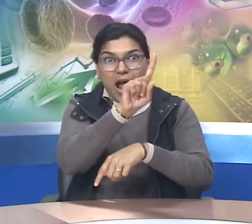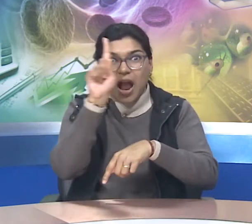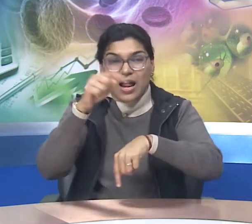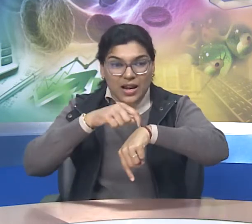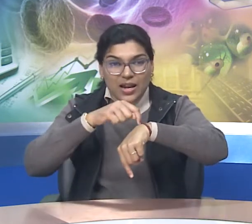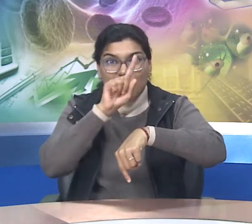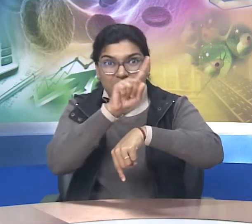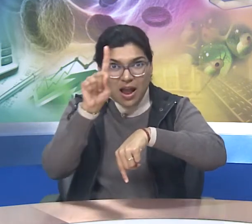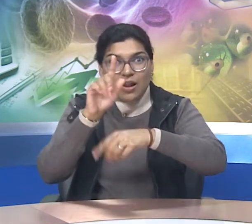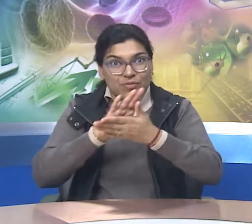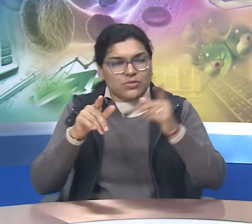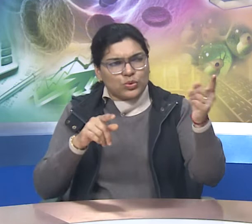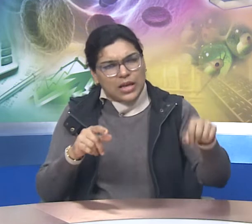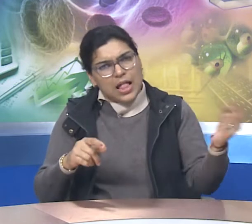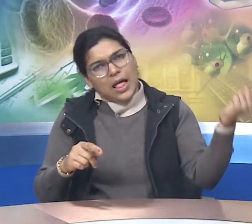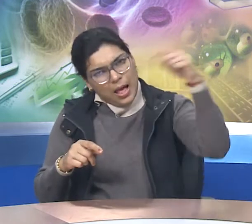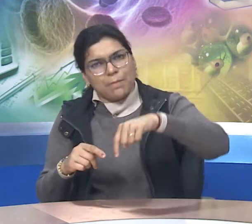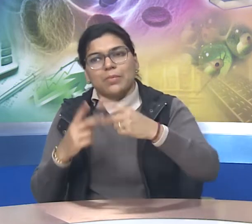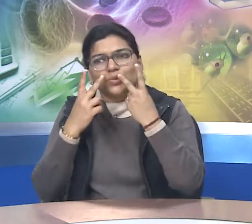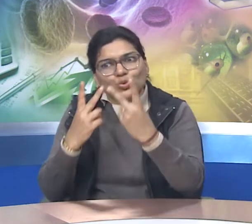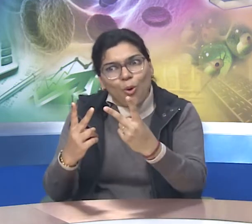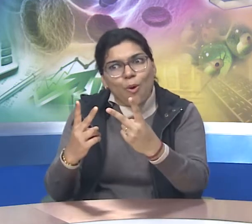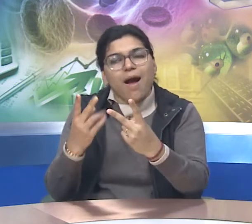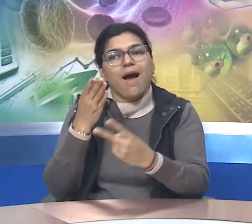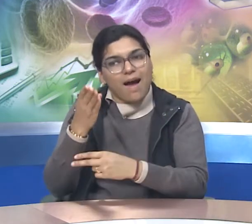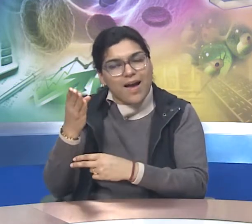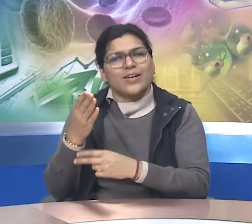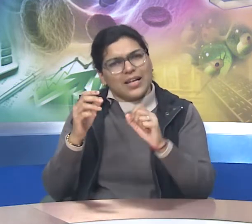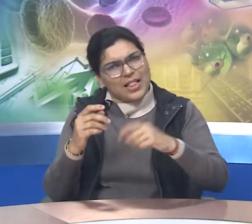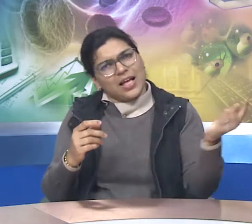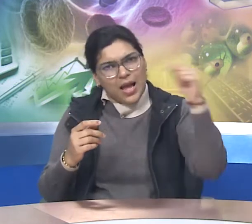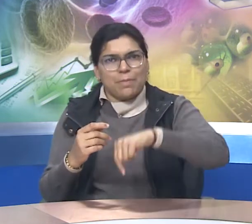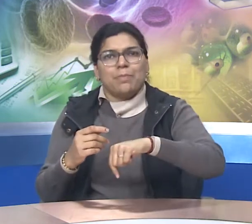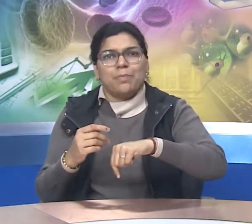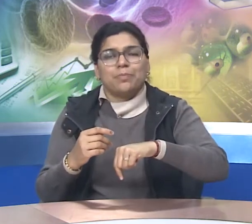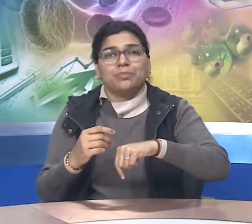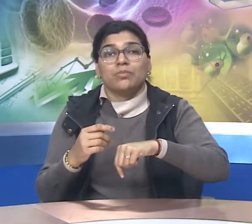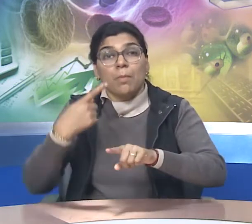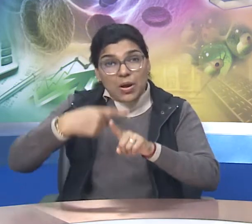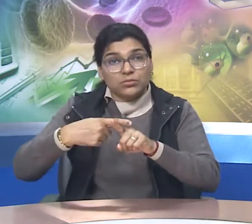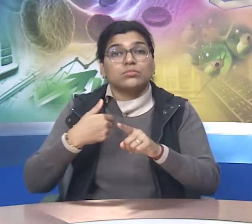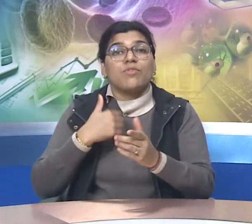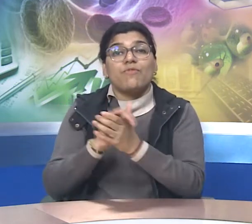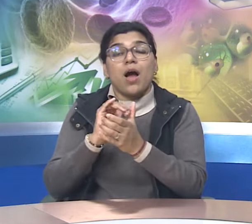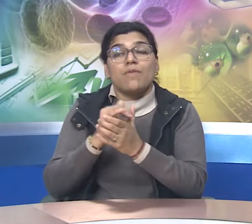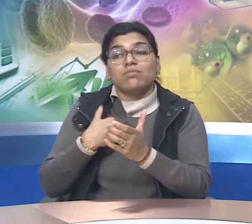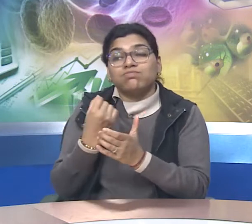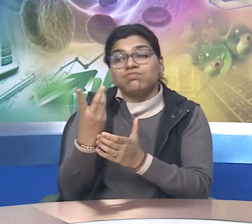at 11 o'clock after the last show. Then